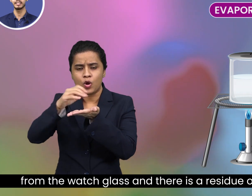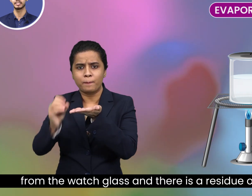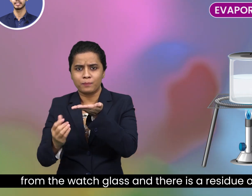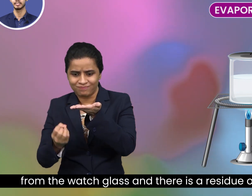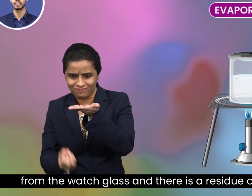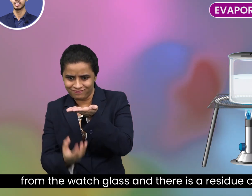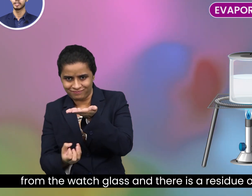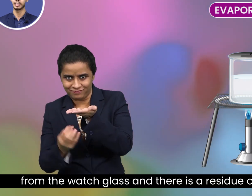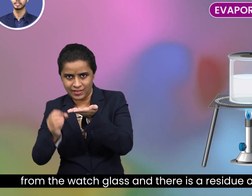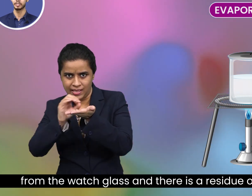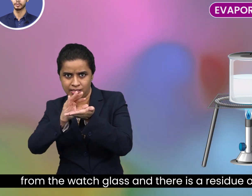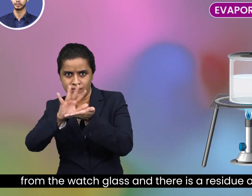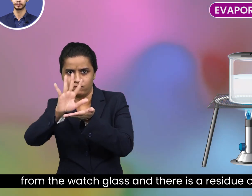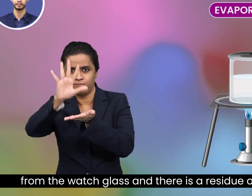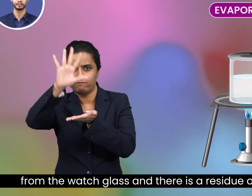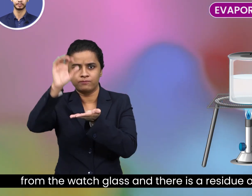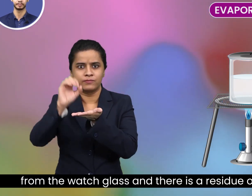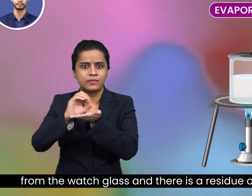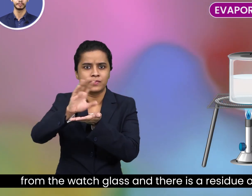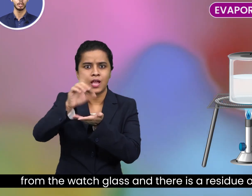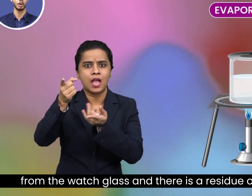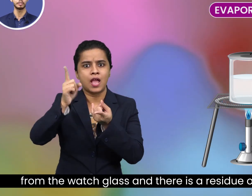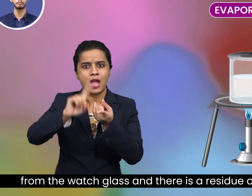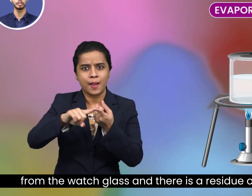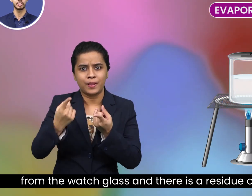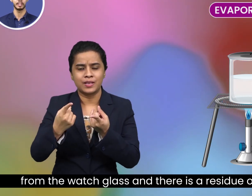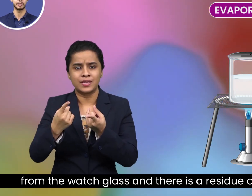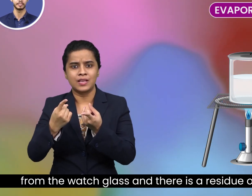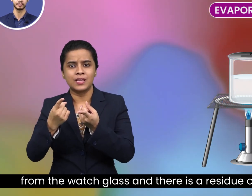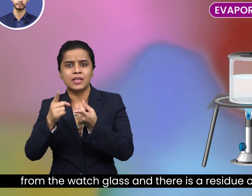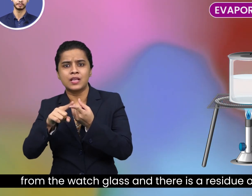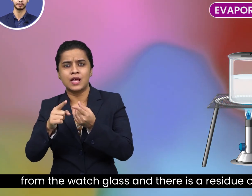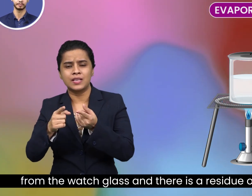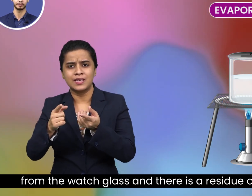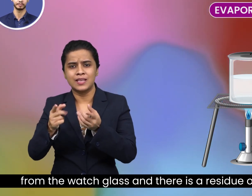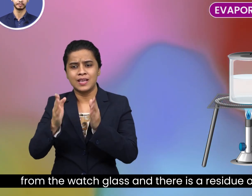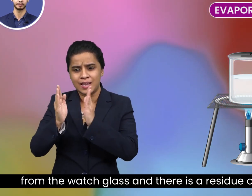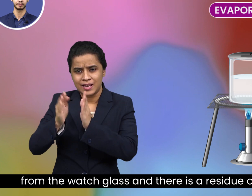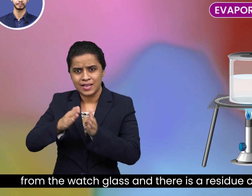and there is a residue on the watch glass.